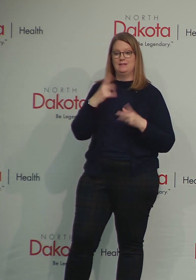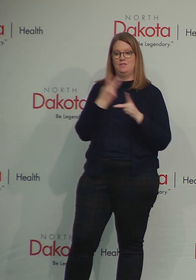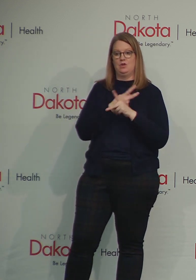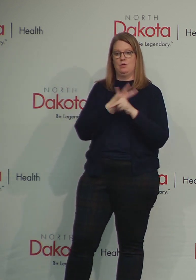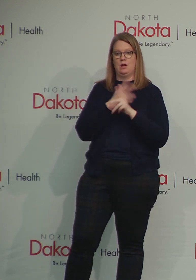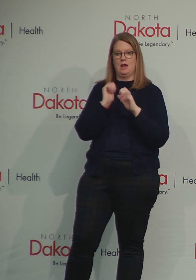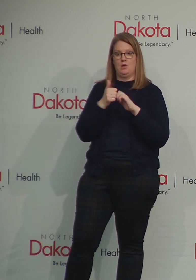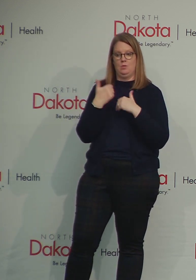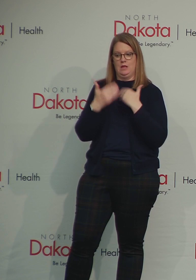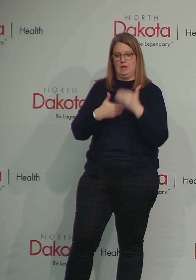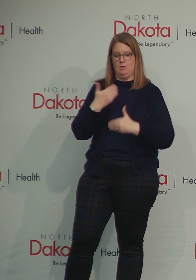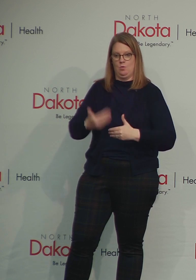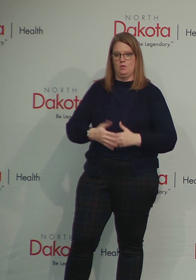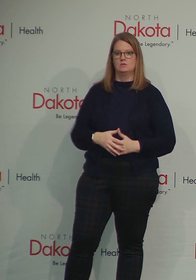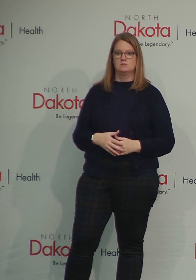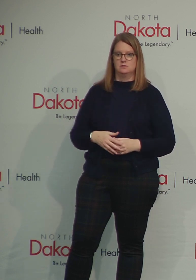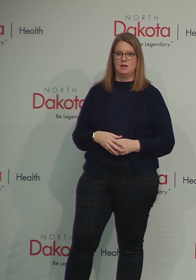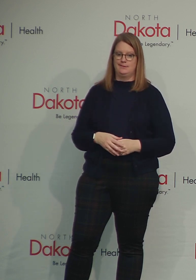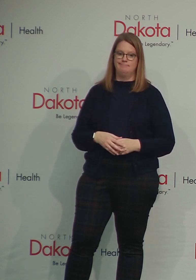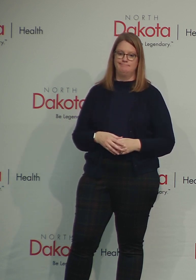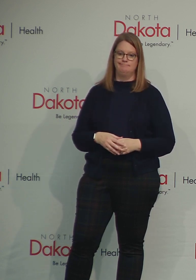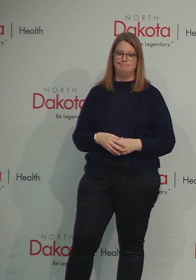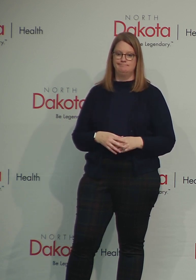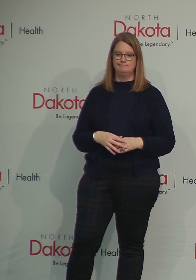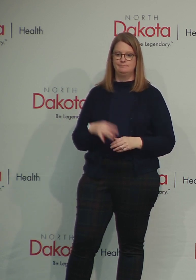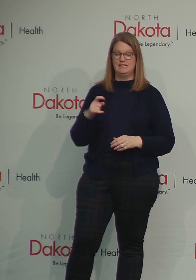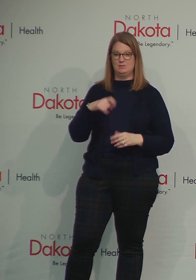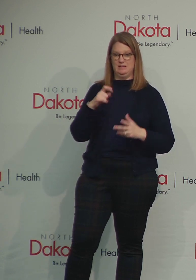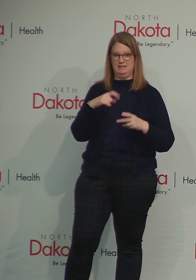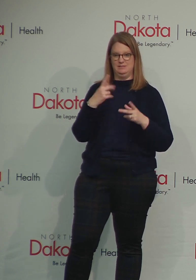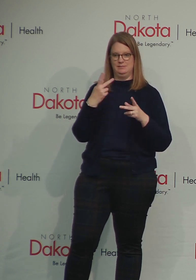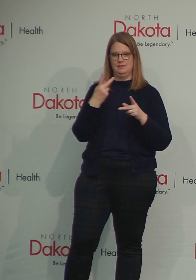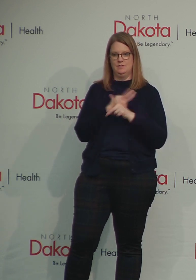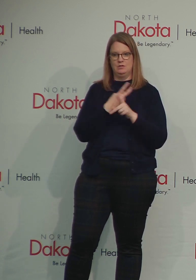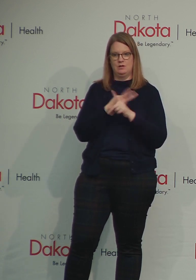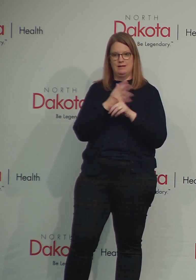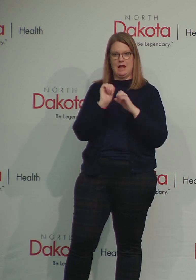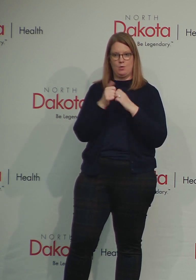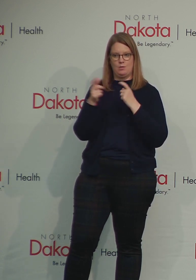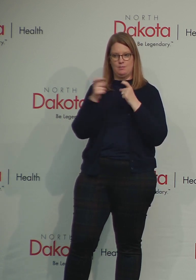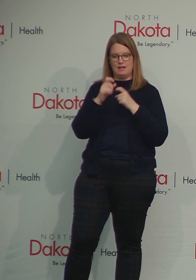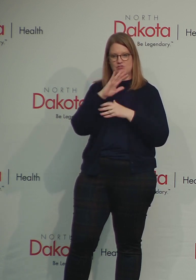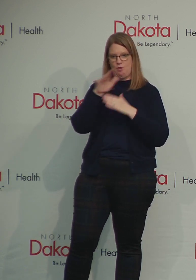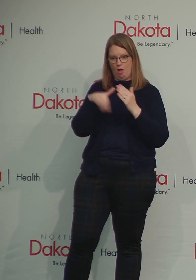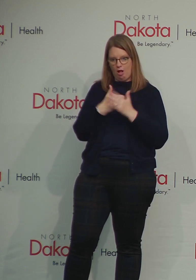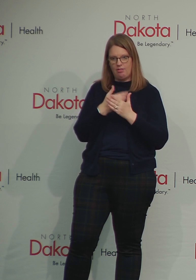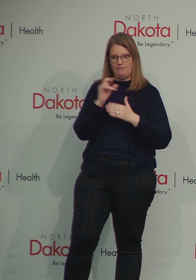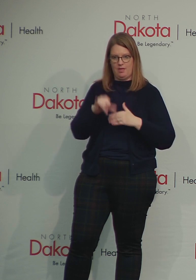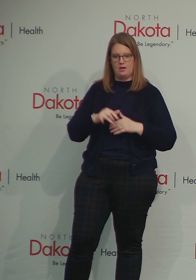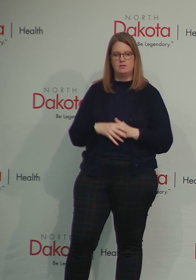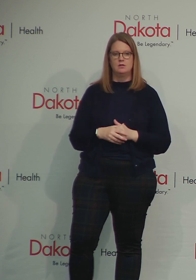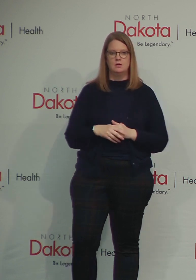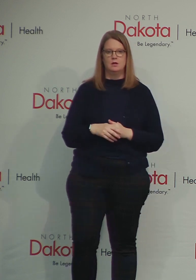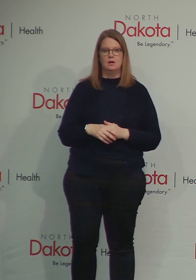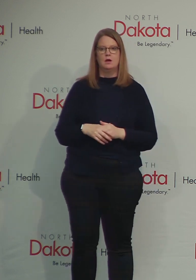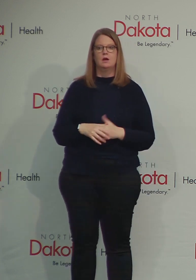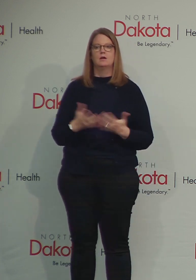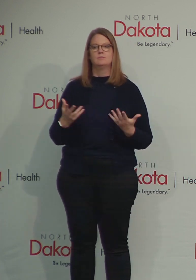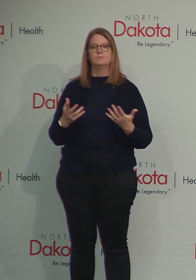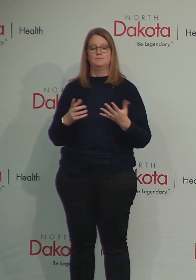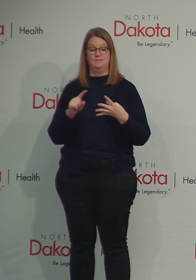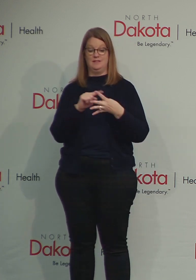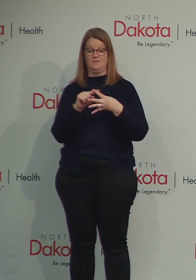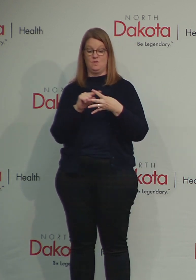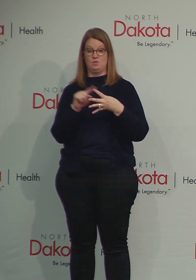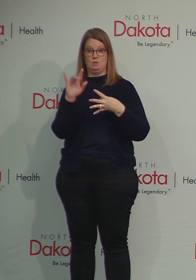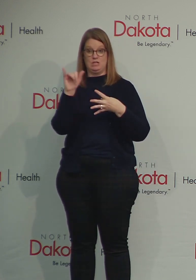ourselves. So we're going to keep doing what we need to do to make sure that we manage all those factors. We will know a lot more the first week